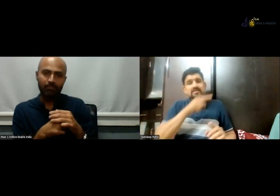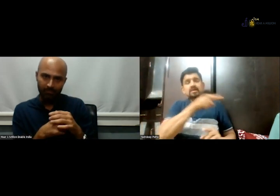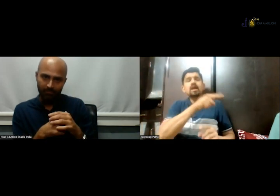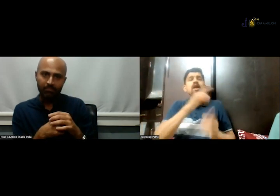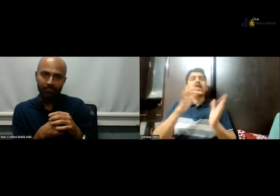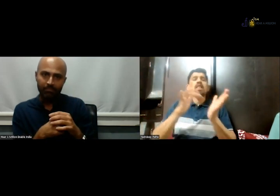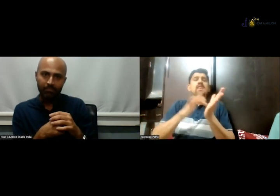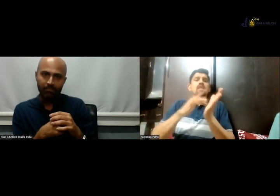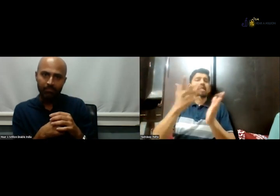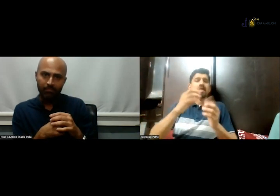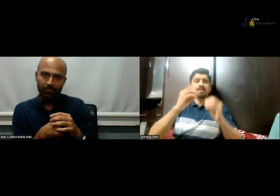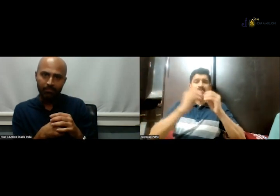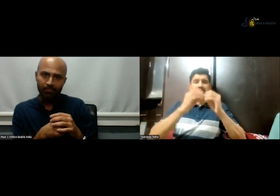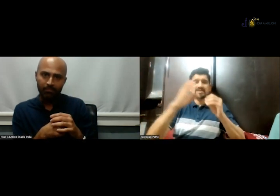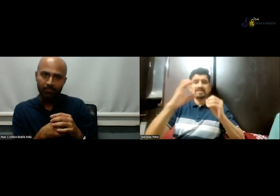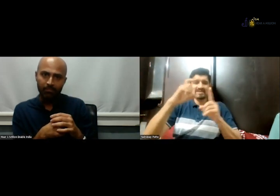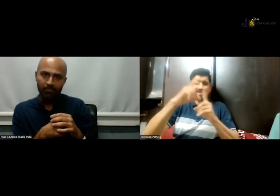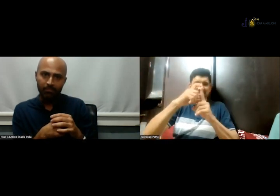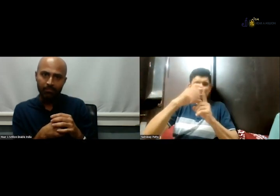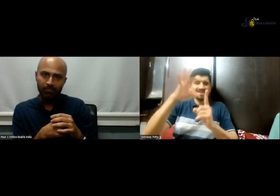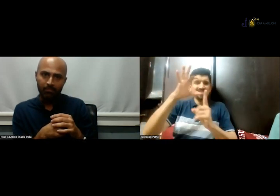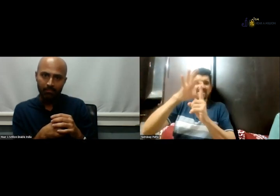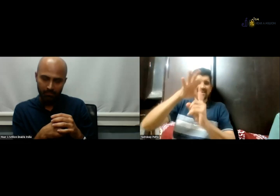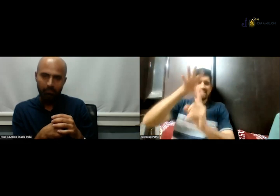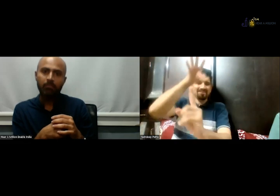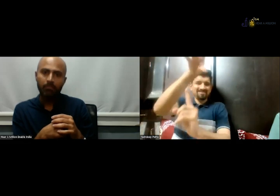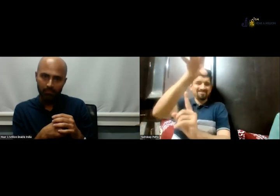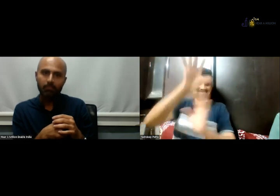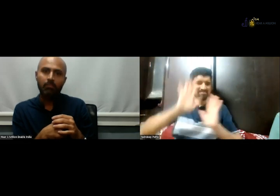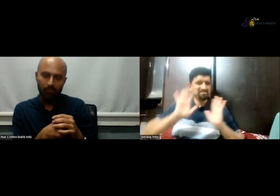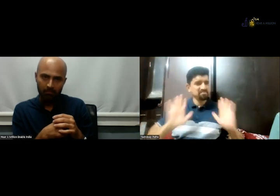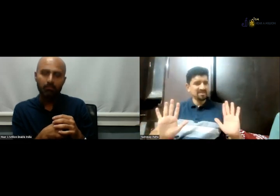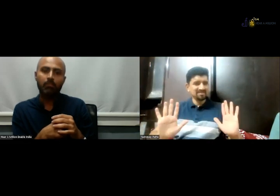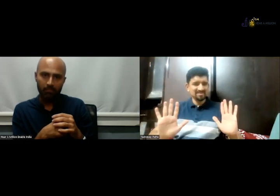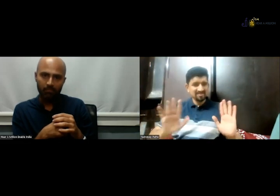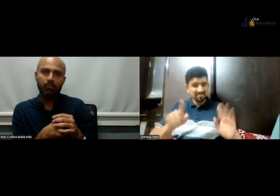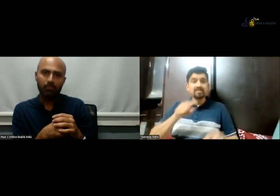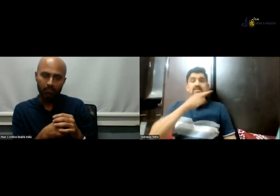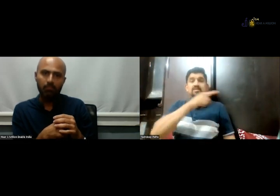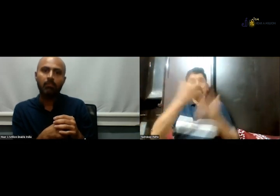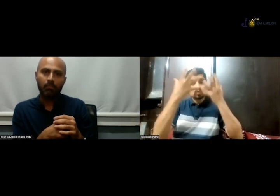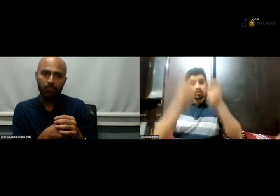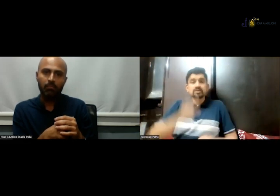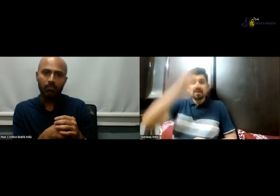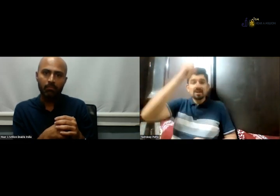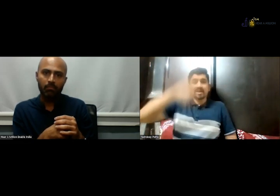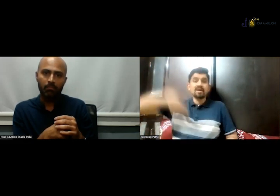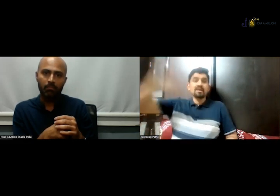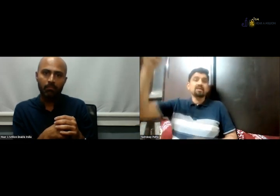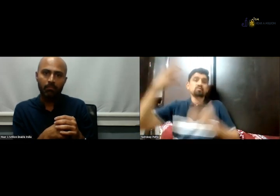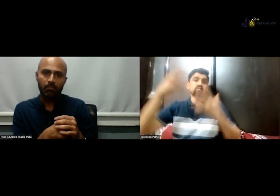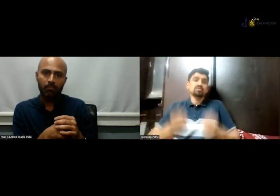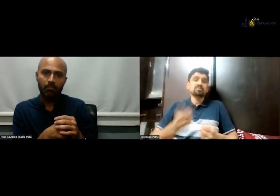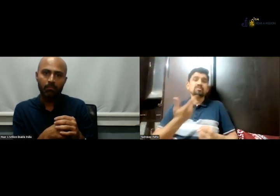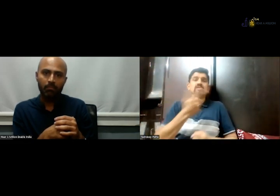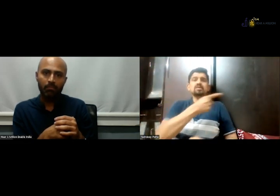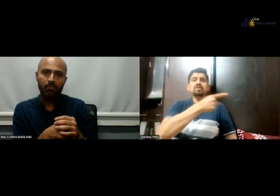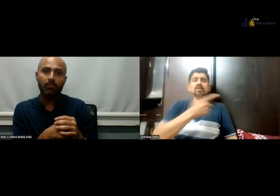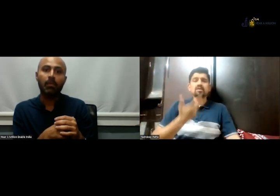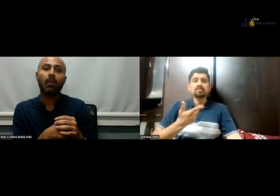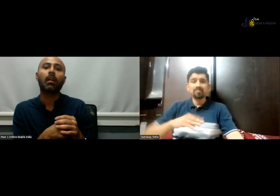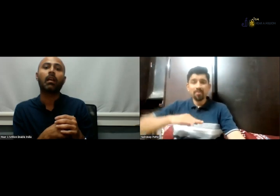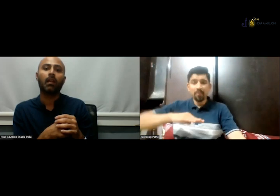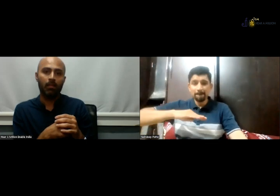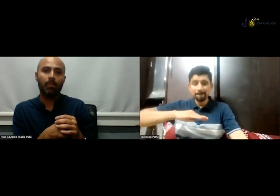she has done it a way before. So there is a Bar Council of Delhi. So she applied over there, but